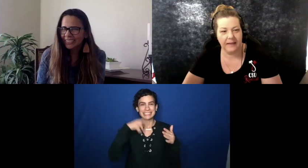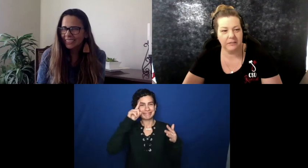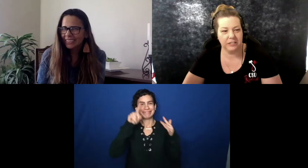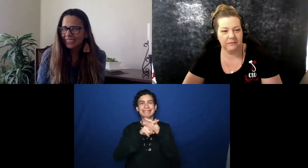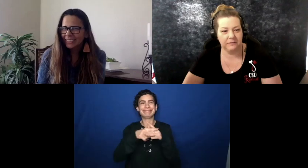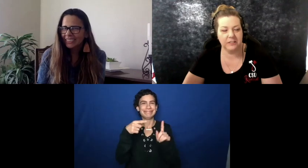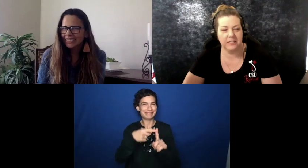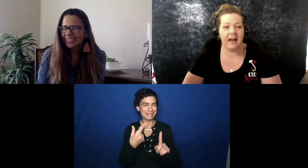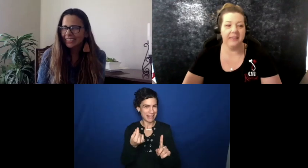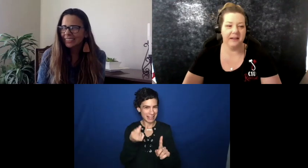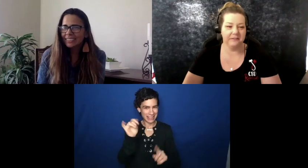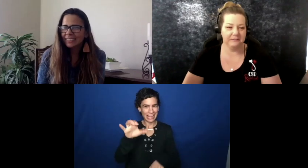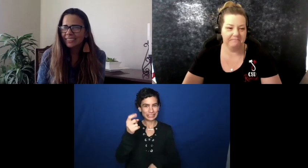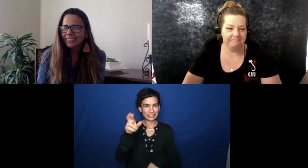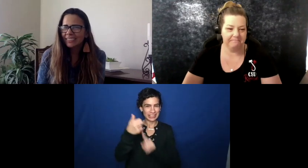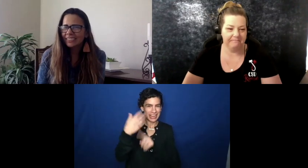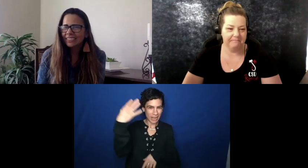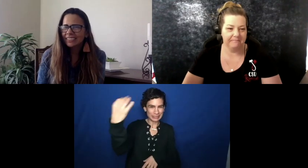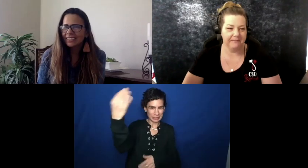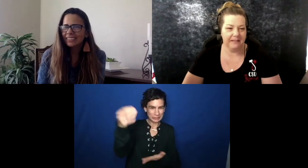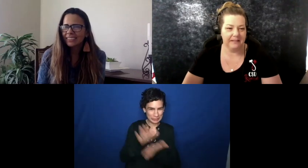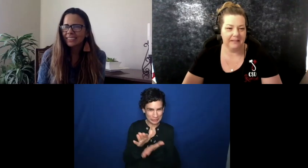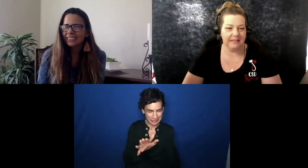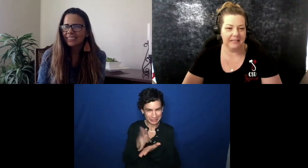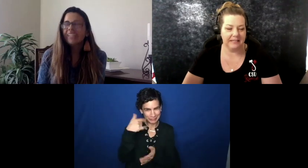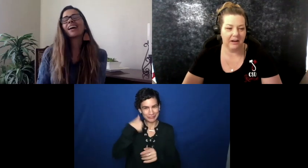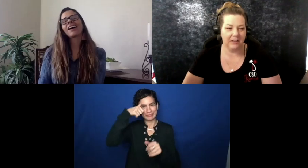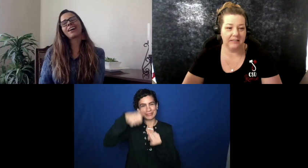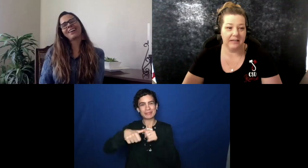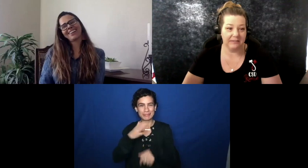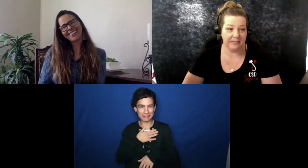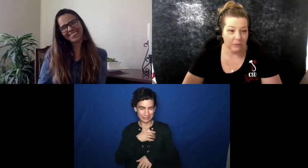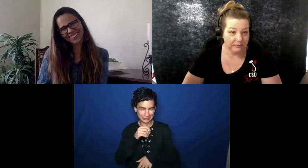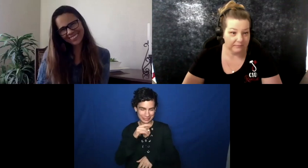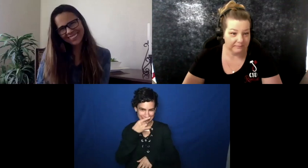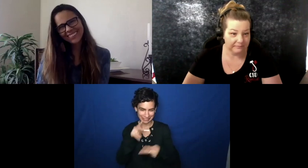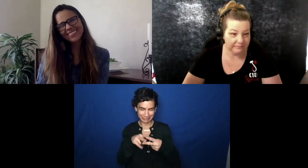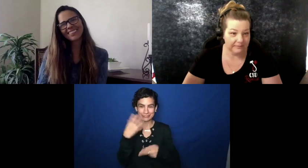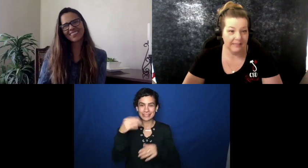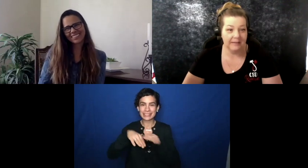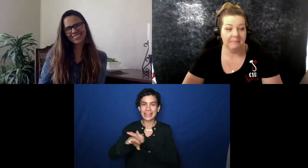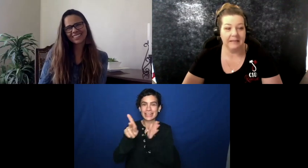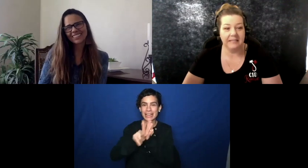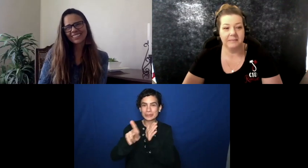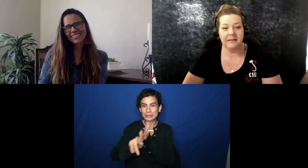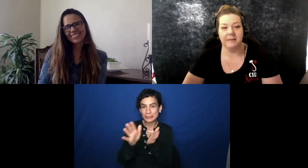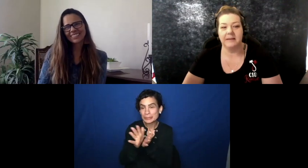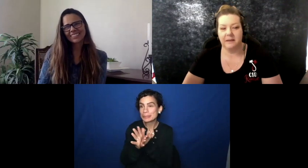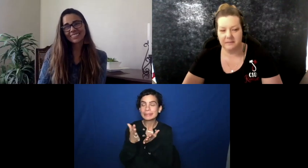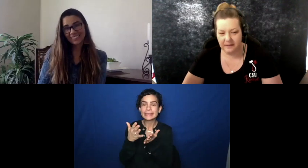Now that question, first thing I thought of, that CSDR is an outside school. My kids,